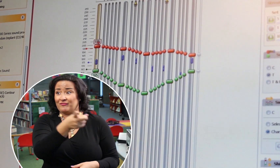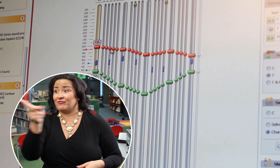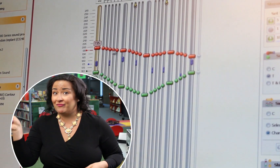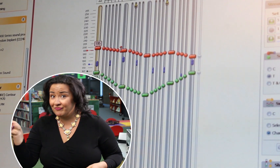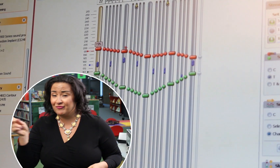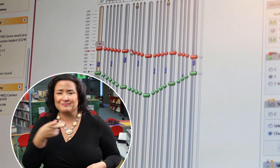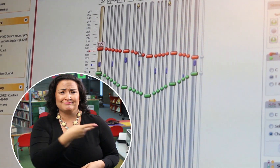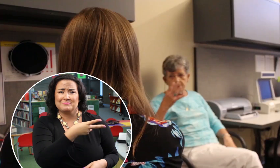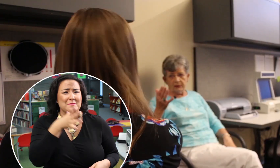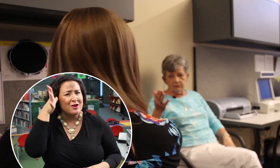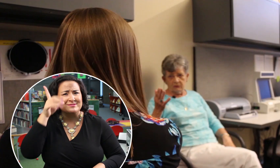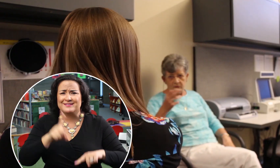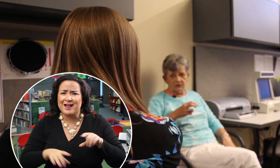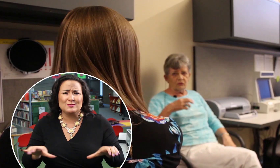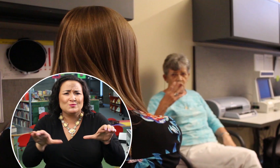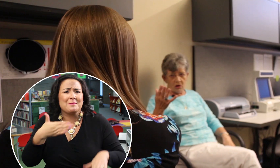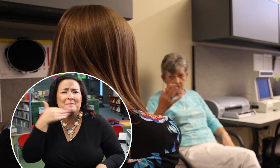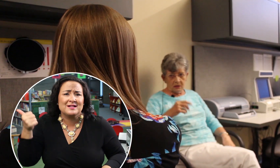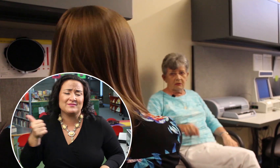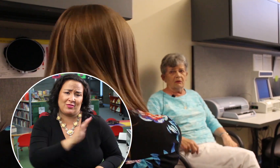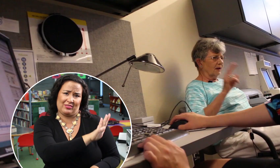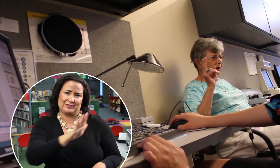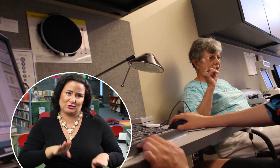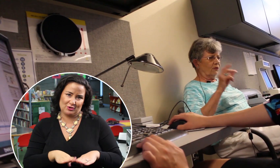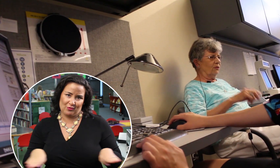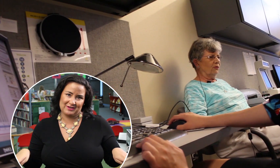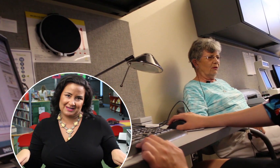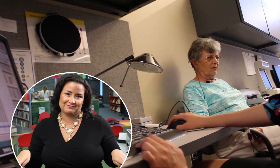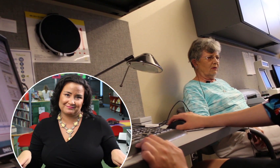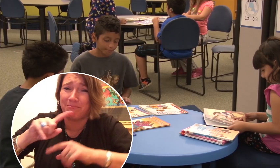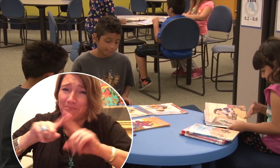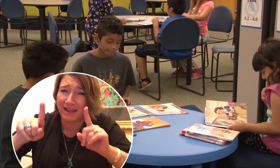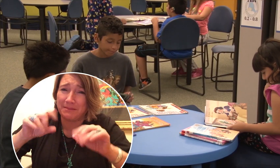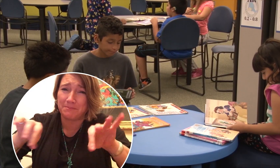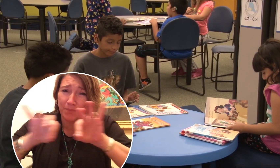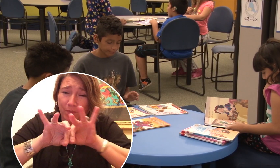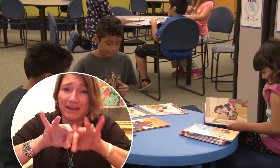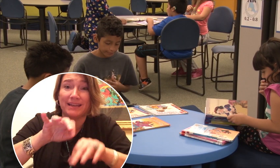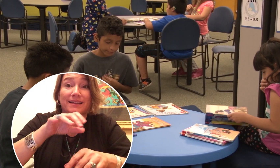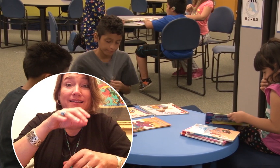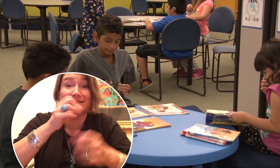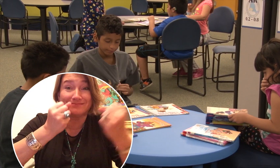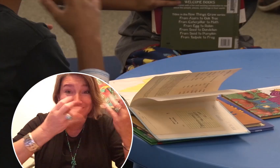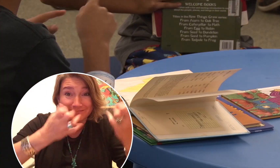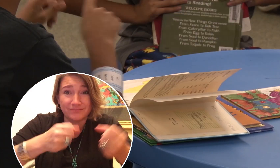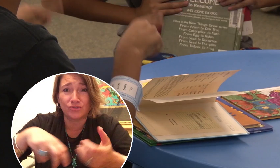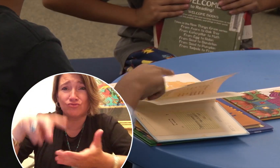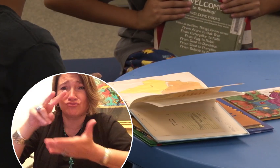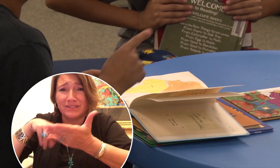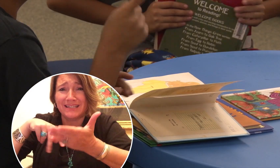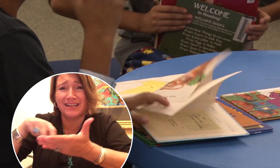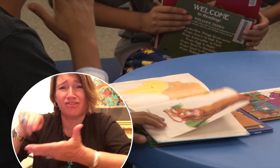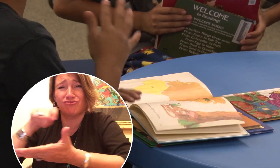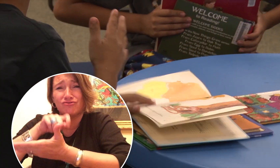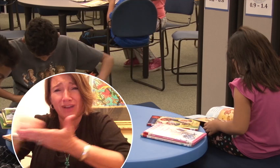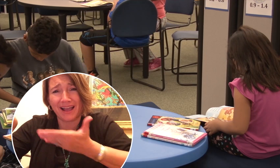about what's out there, they cannot make the best decisions for their children. It's vital that we have signing, reading, and